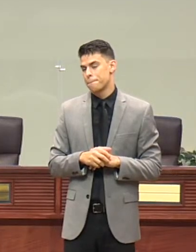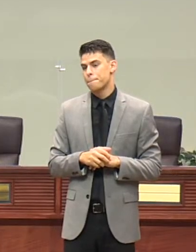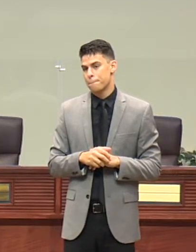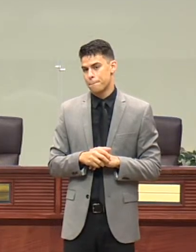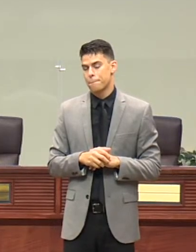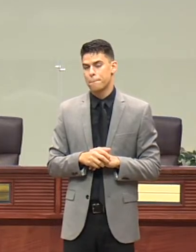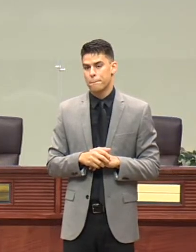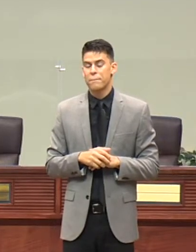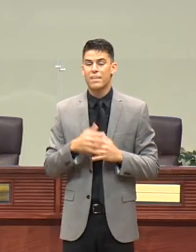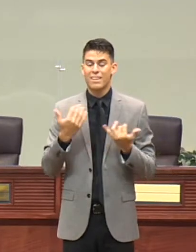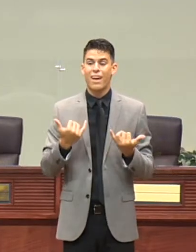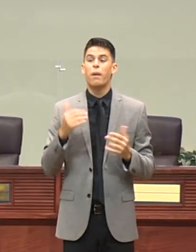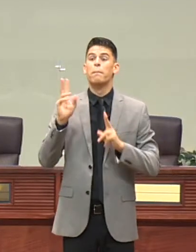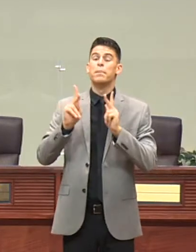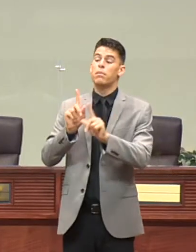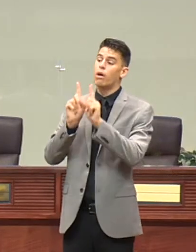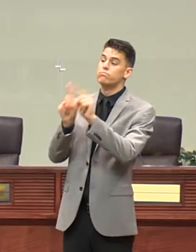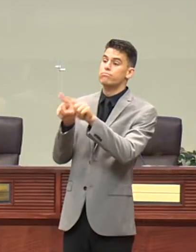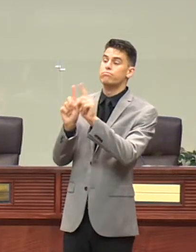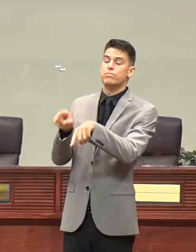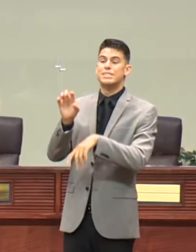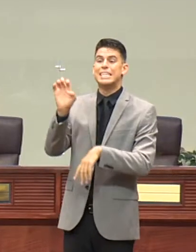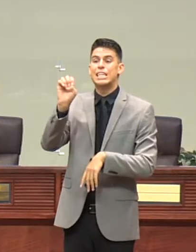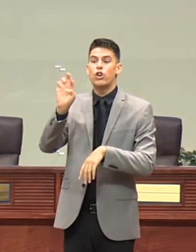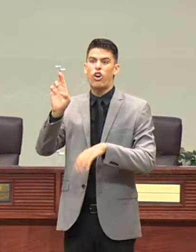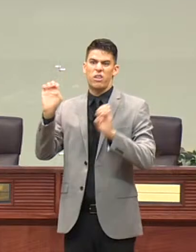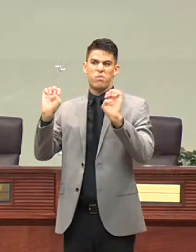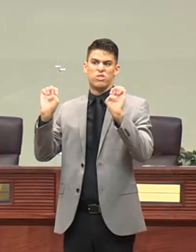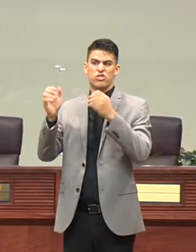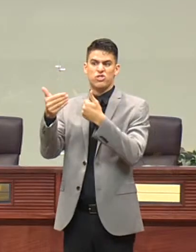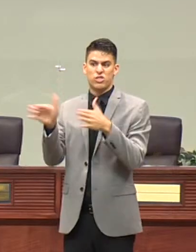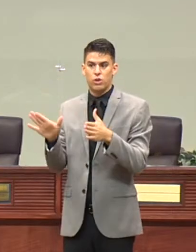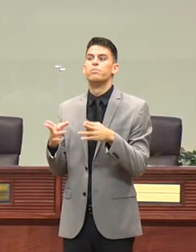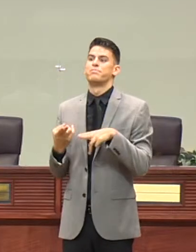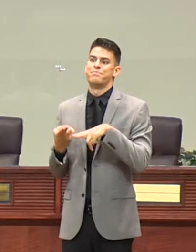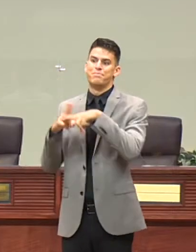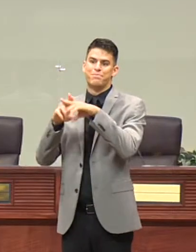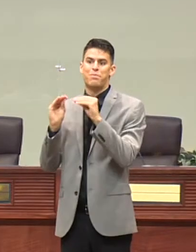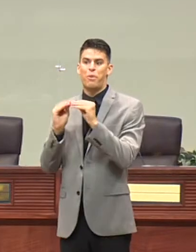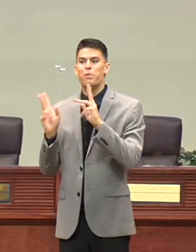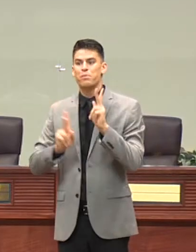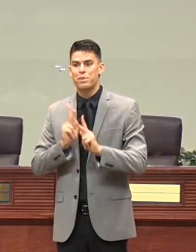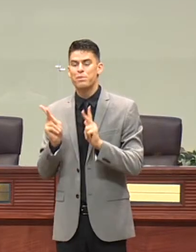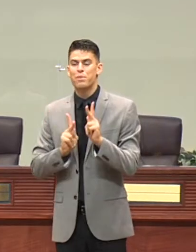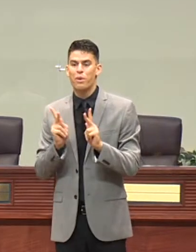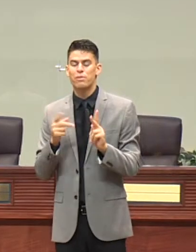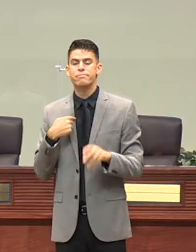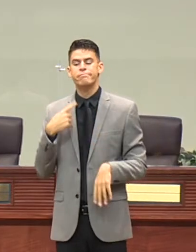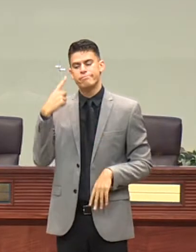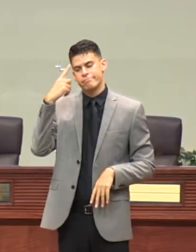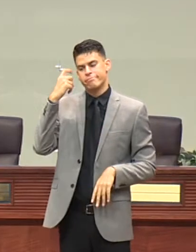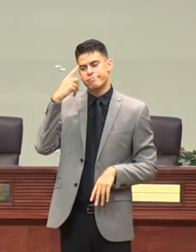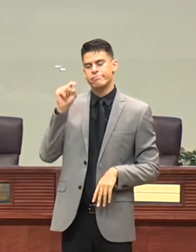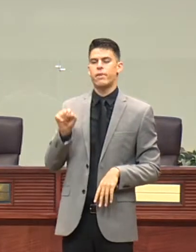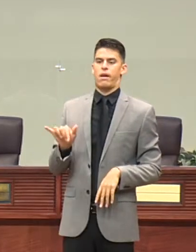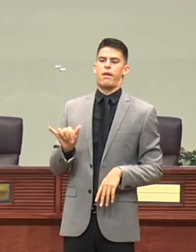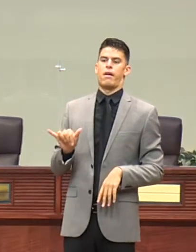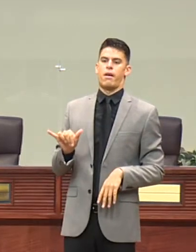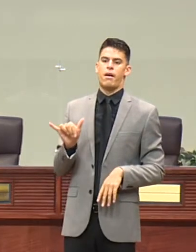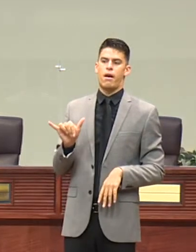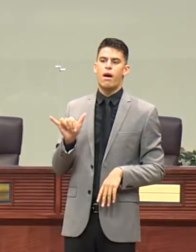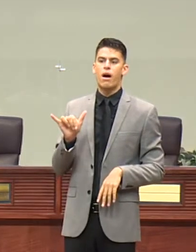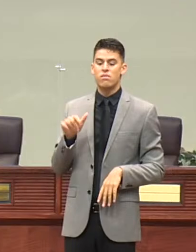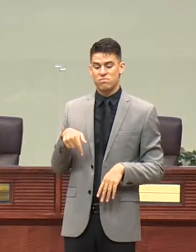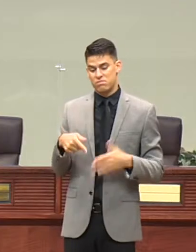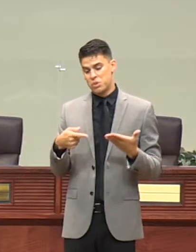ER visits for COVID-19, and we are suspecting that it's going to be an increase in